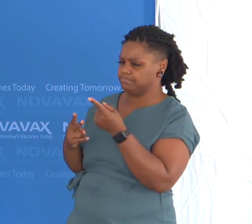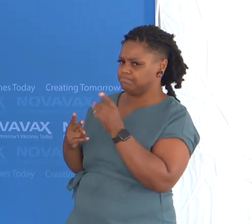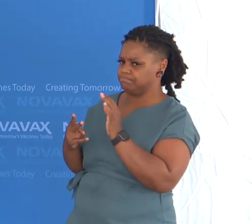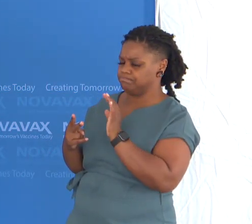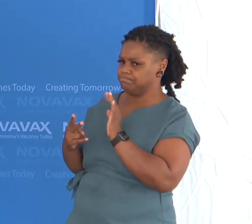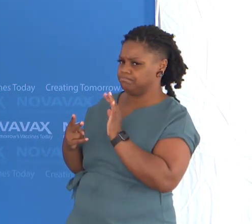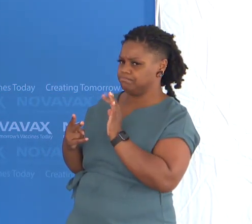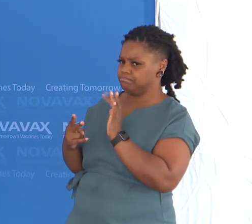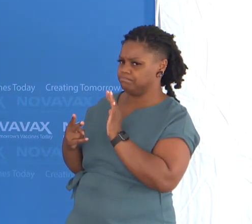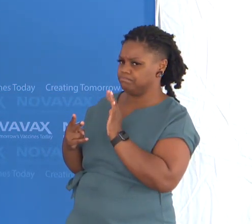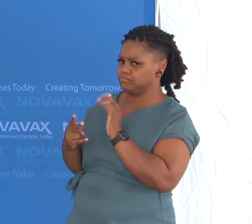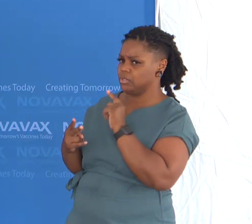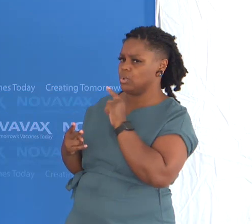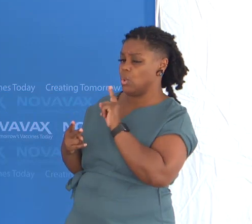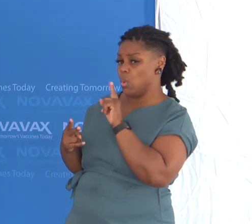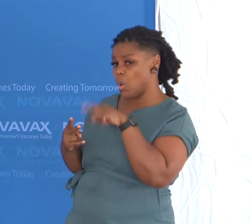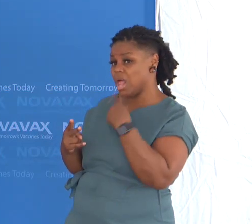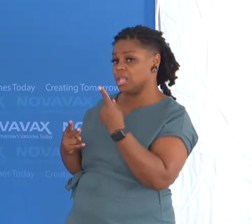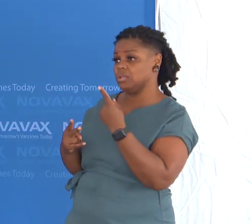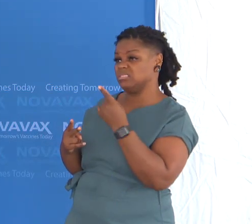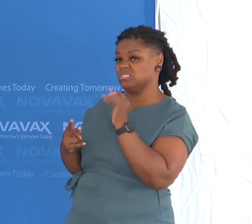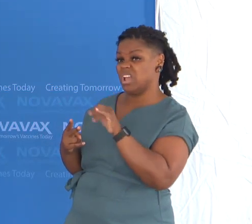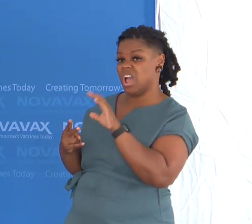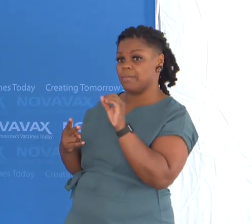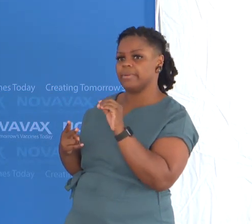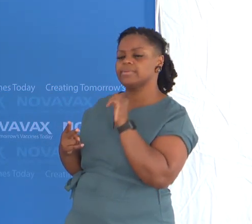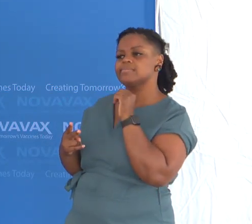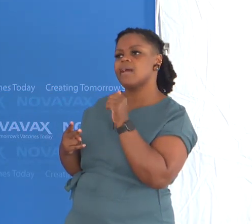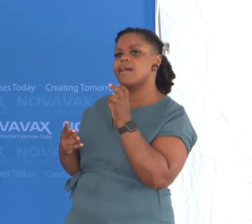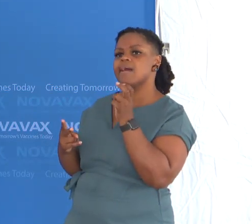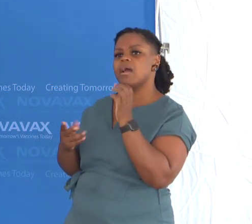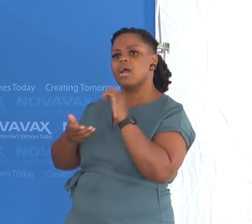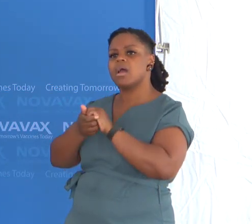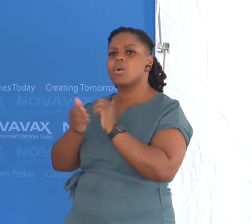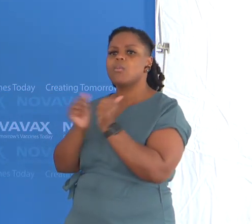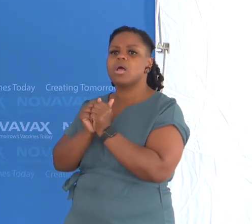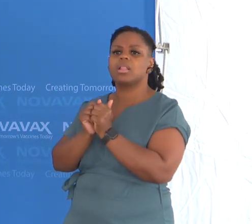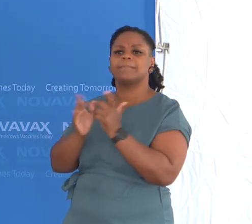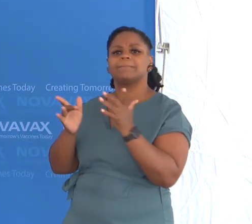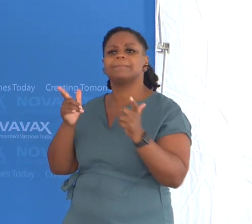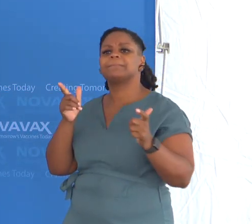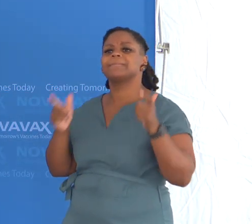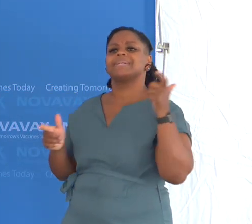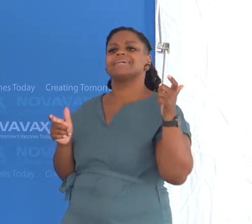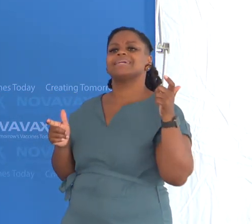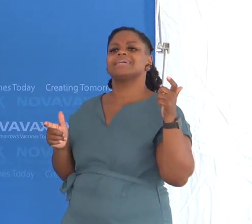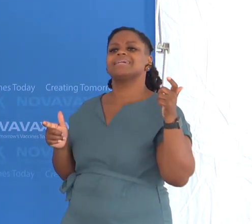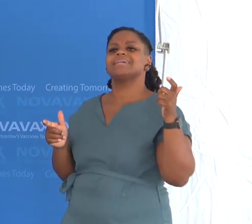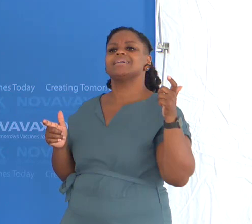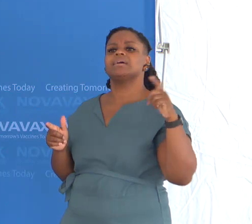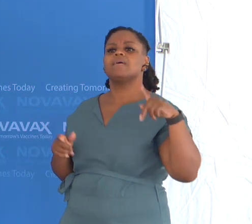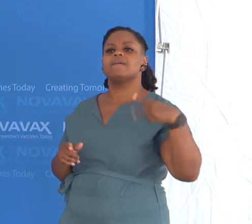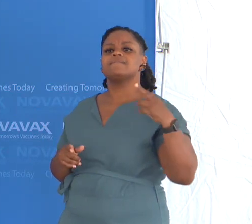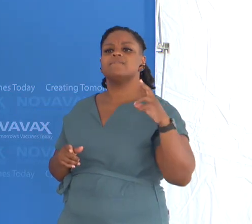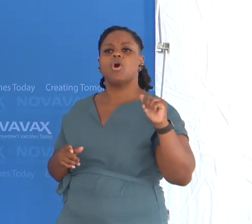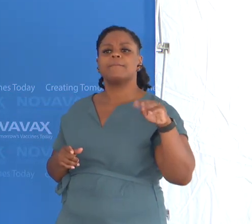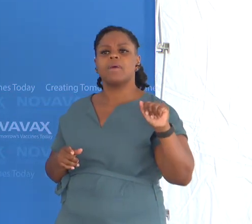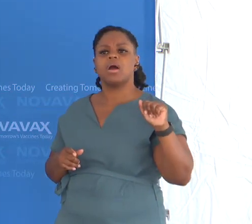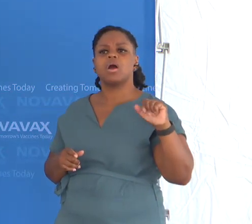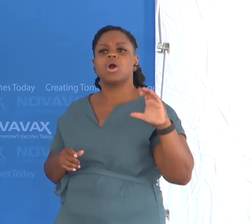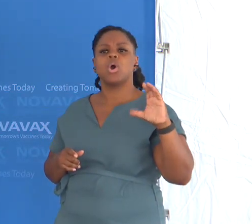pharmaceutical company or isn't a major pharmaceutical company. How can we realistically scale up, given you have